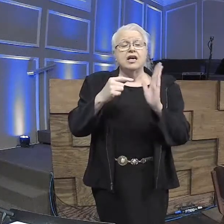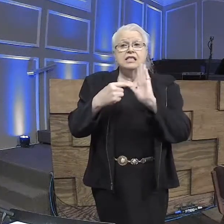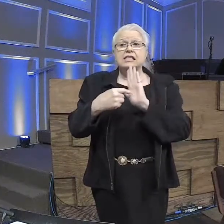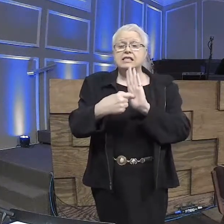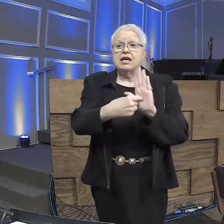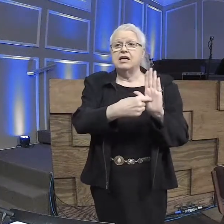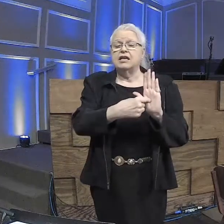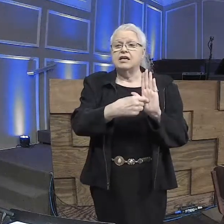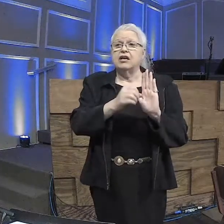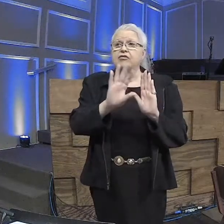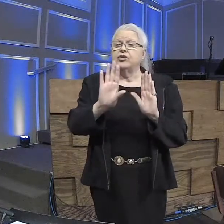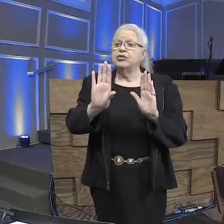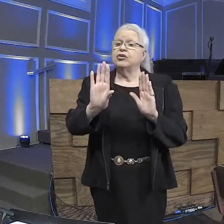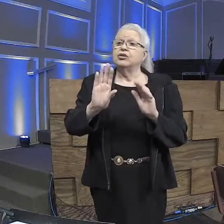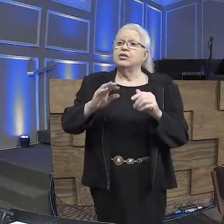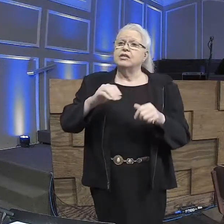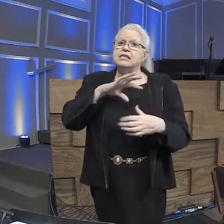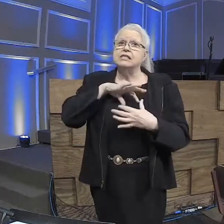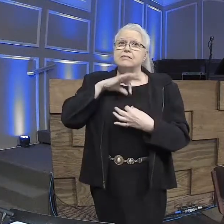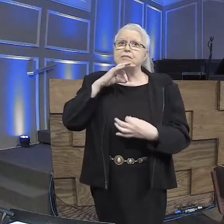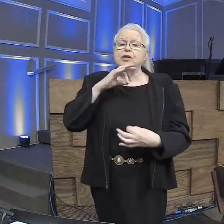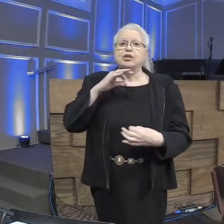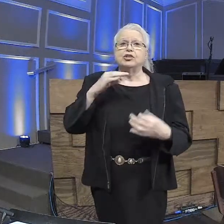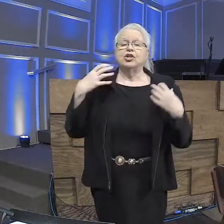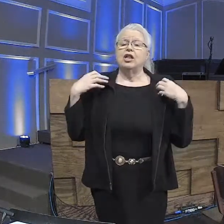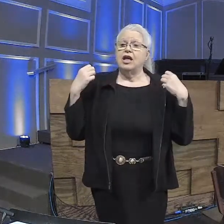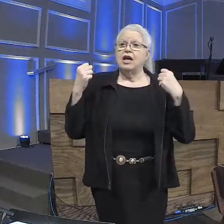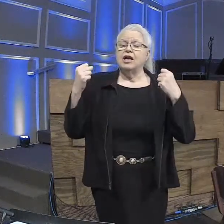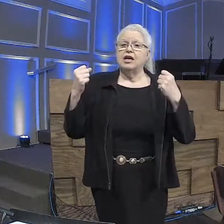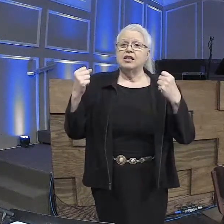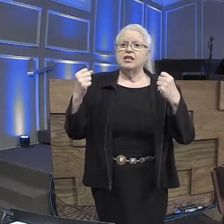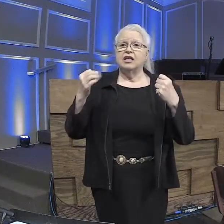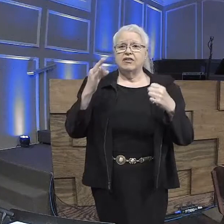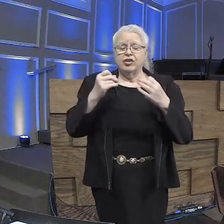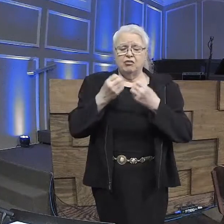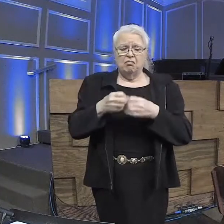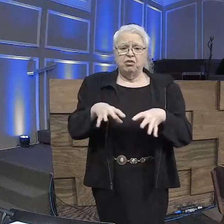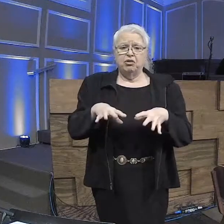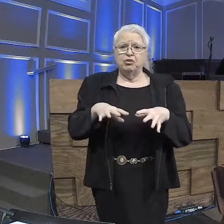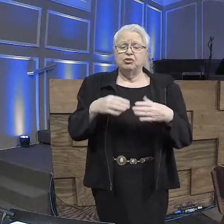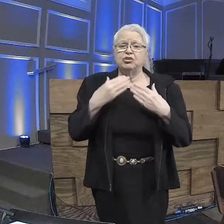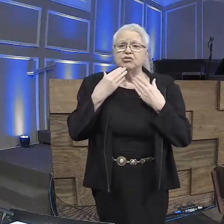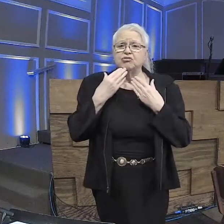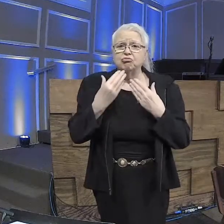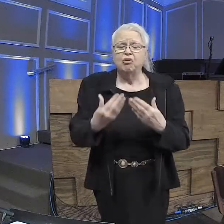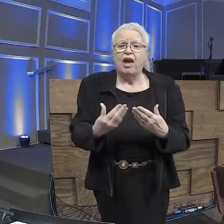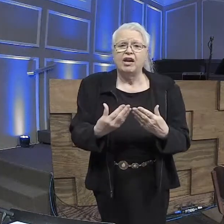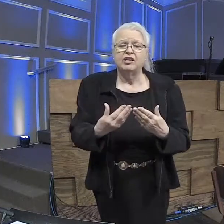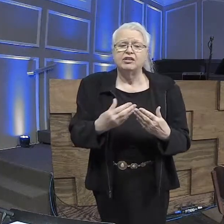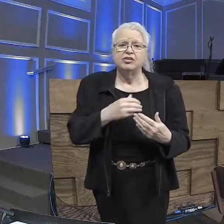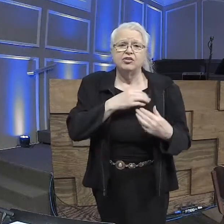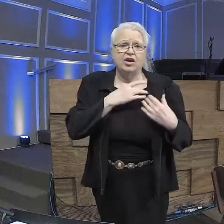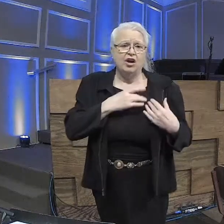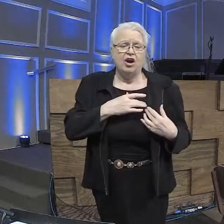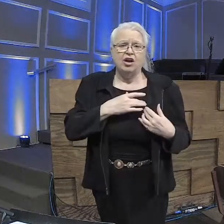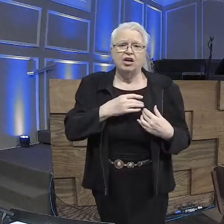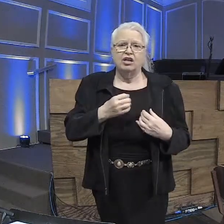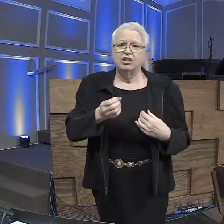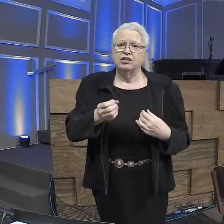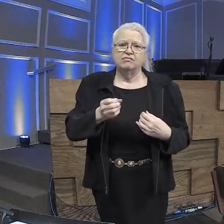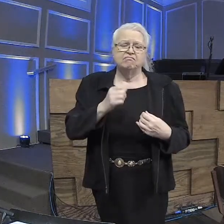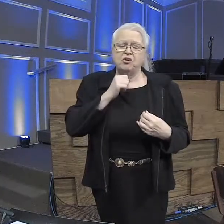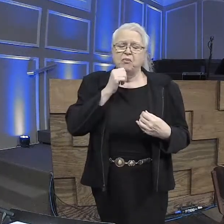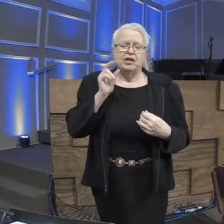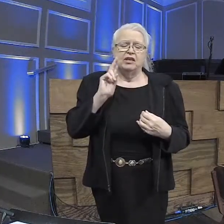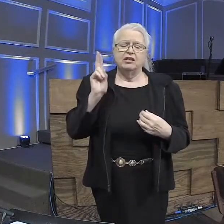spiritual health. I'm telling you, you lose your gratitude, you lose your thankfulness, you will soon be ineffective for